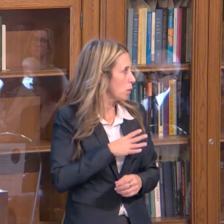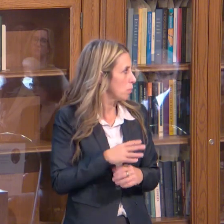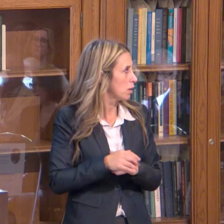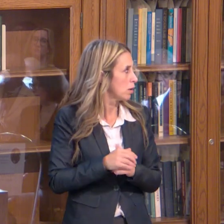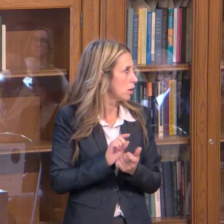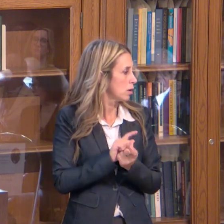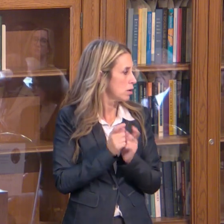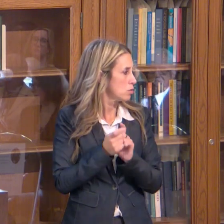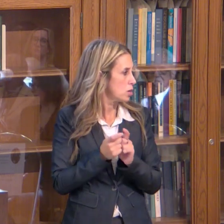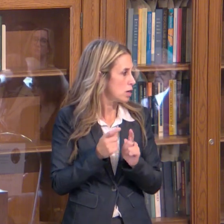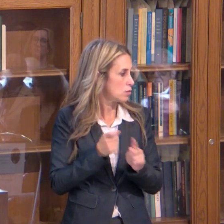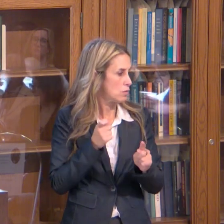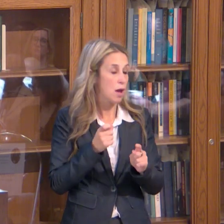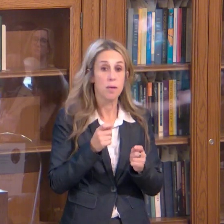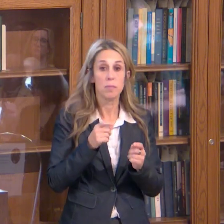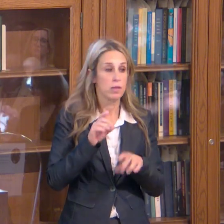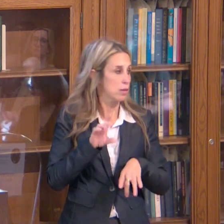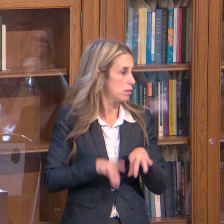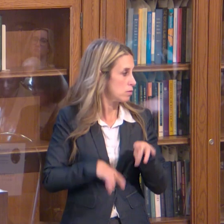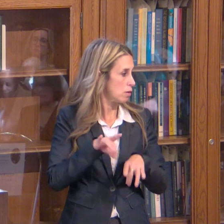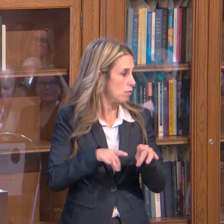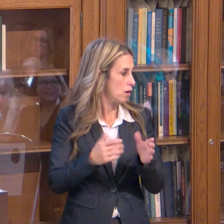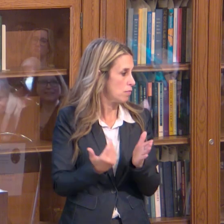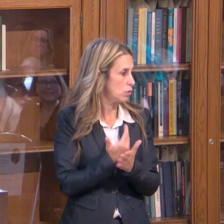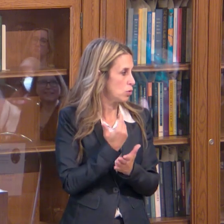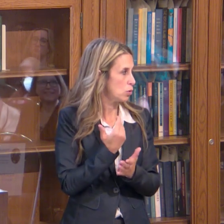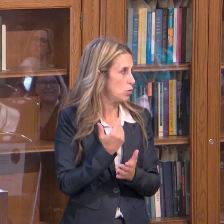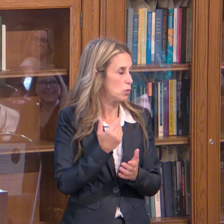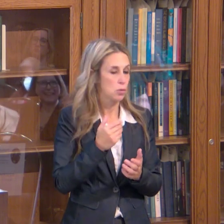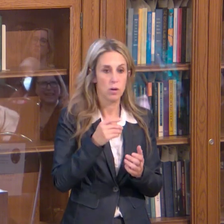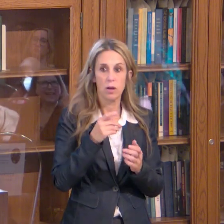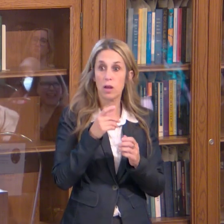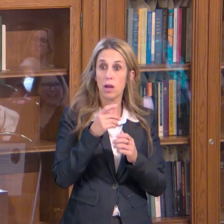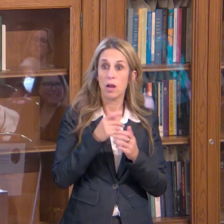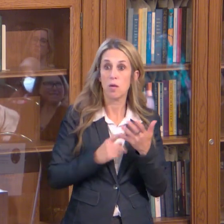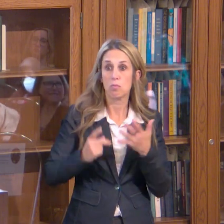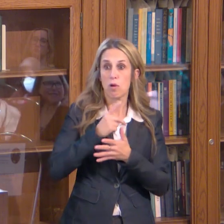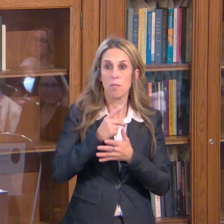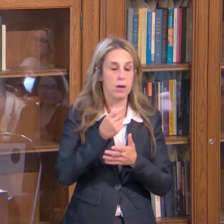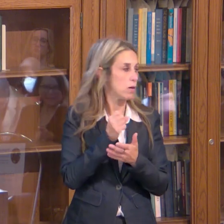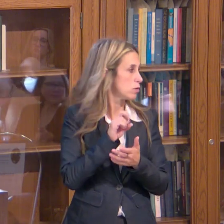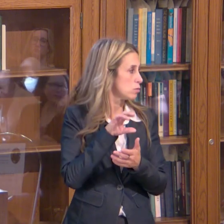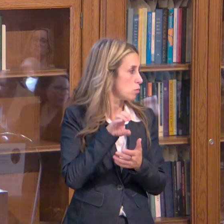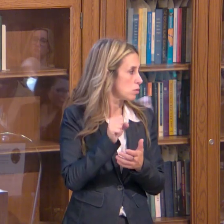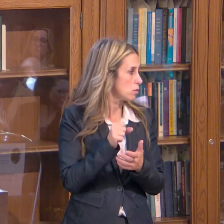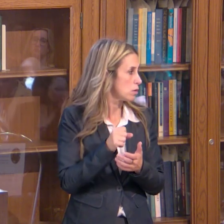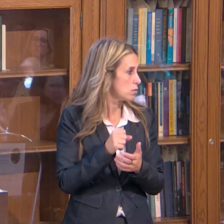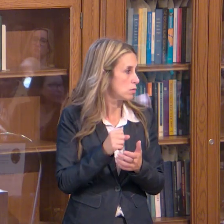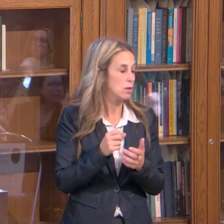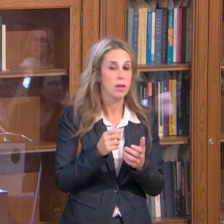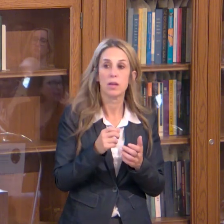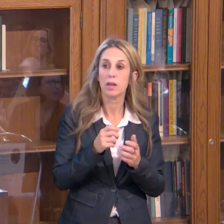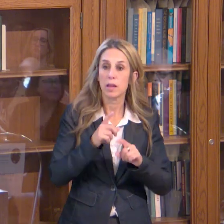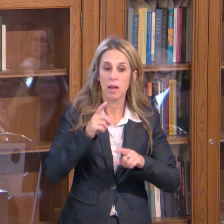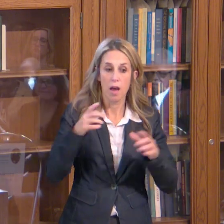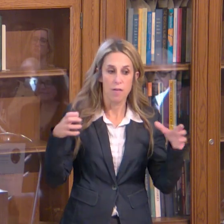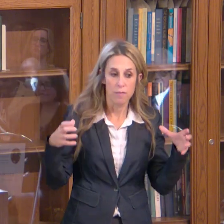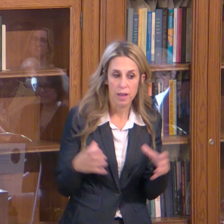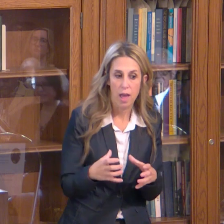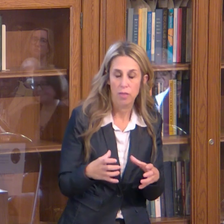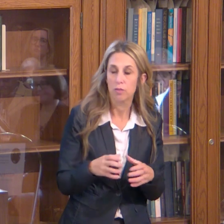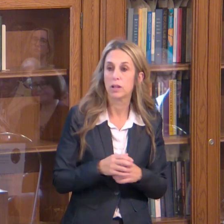change from the discovery of new primary sources new forms of evidence change in the process of